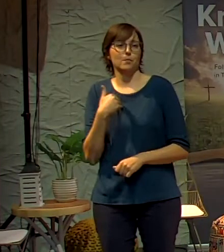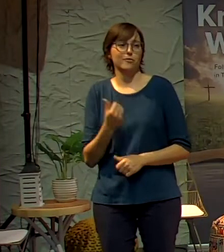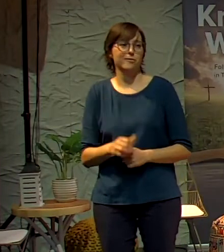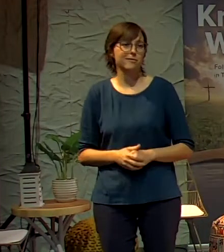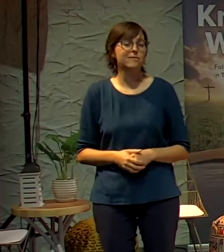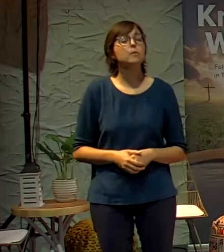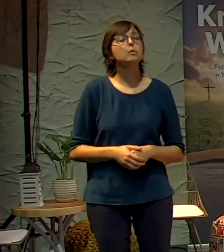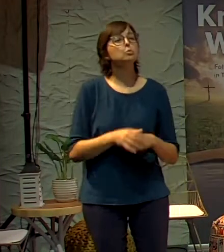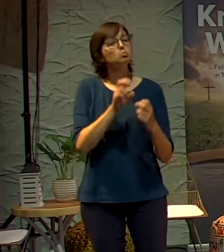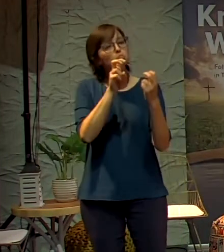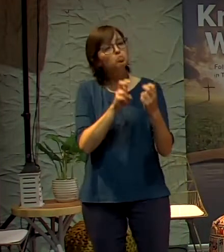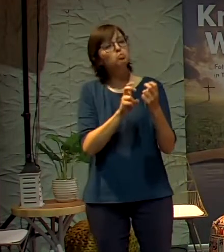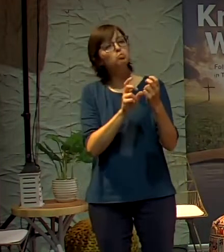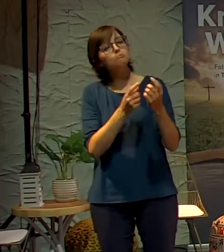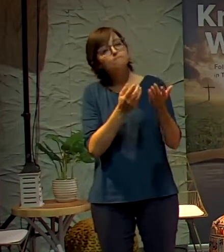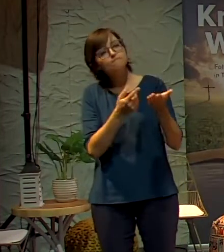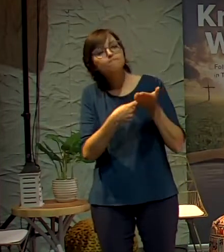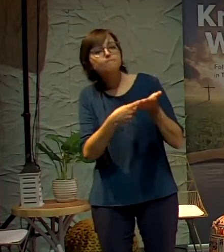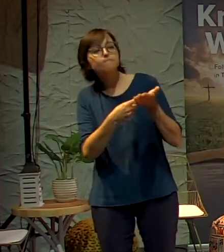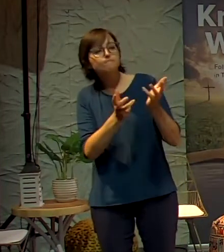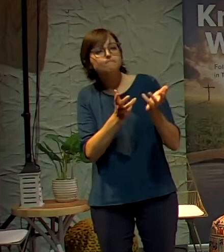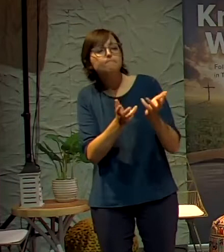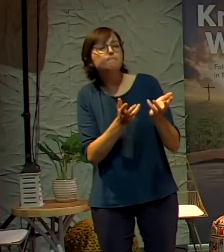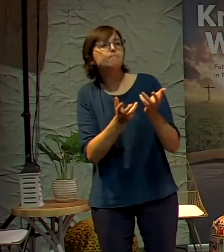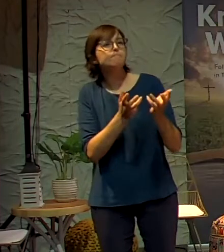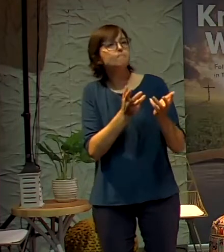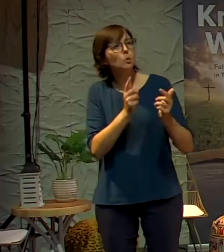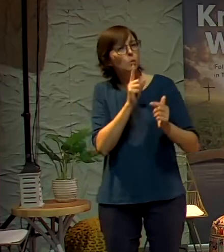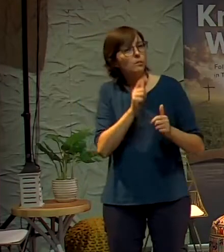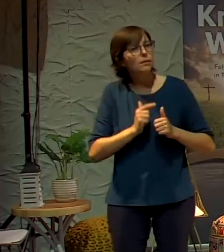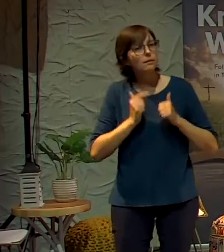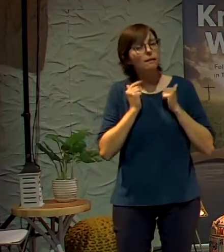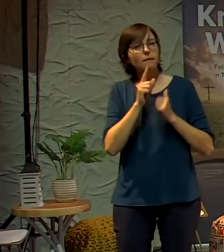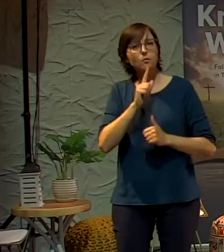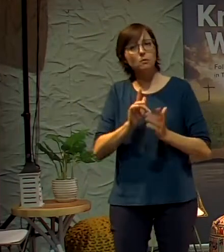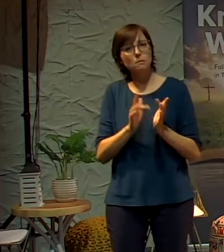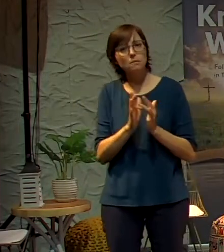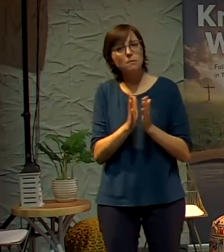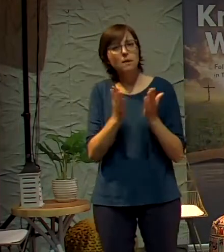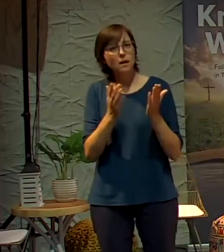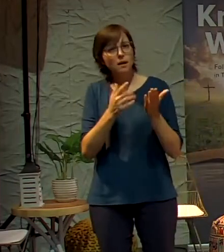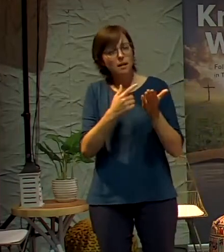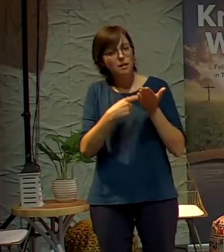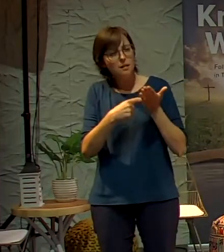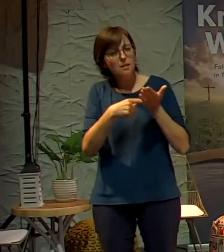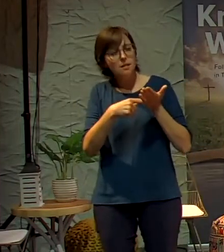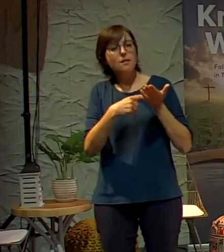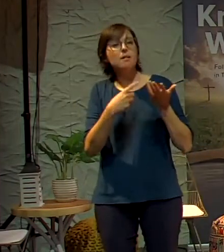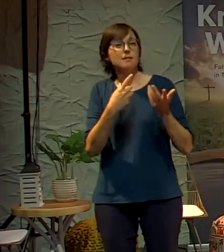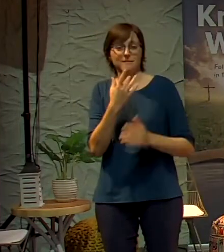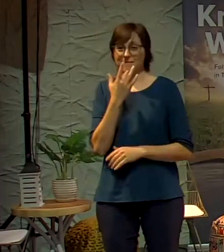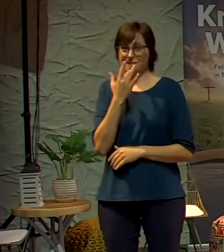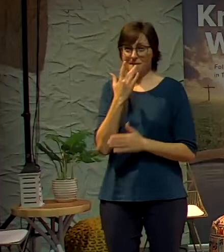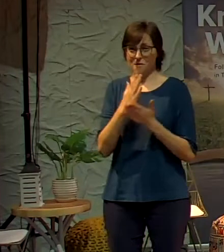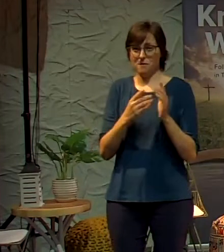We sit down one-on-one and we talk about real life, real Bible stuff. And one of my favorite parts in